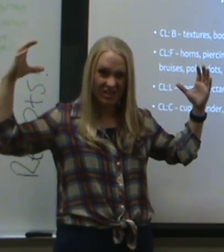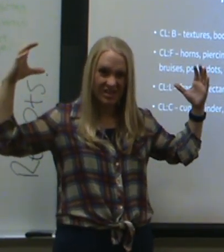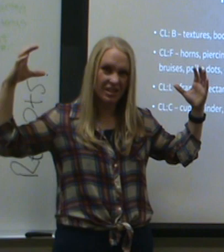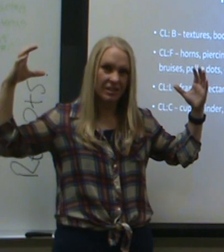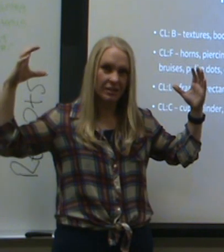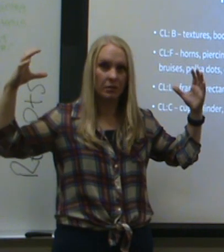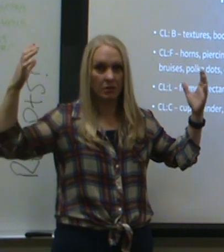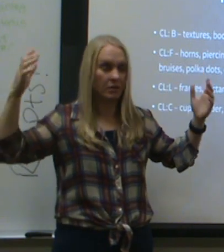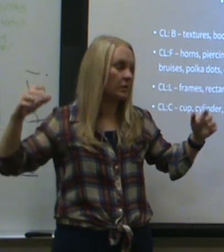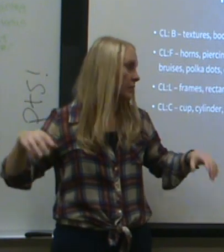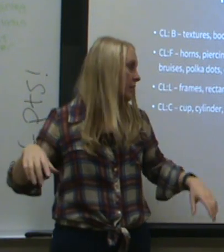ears,